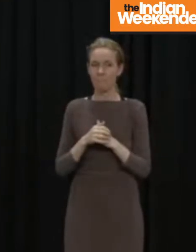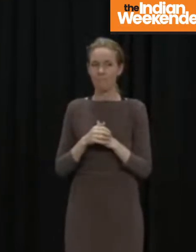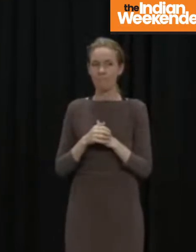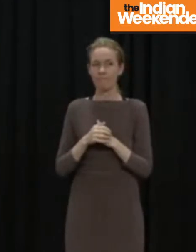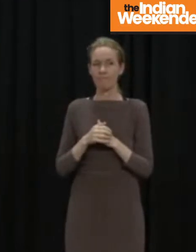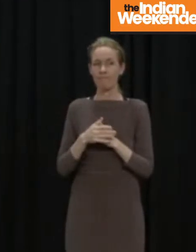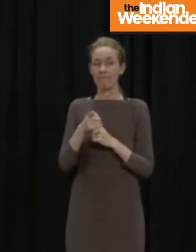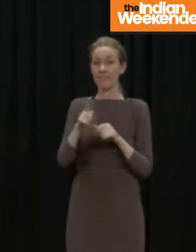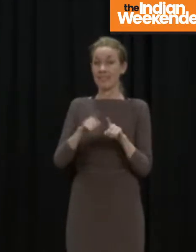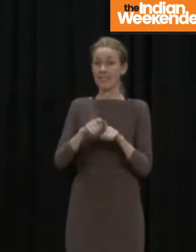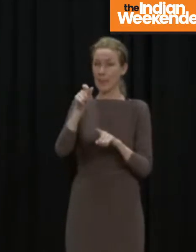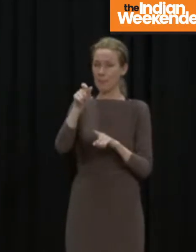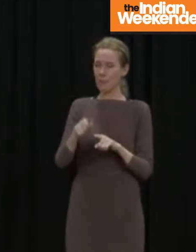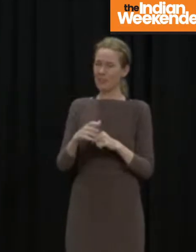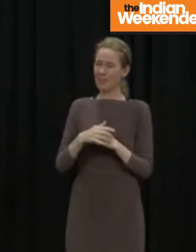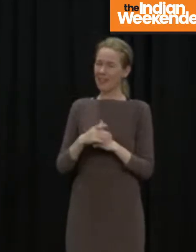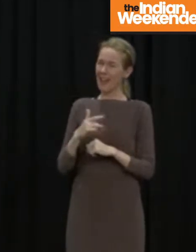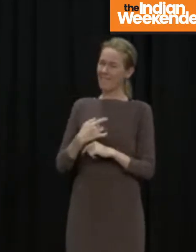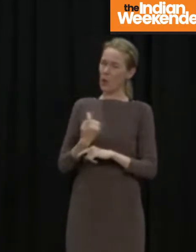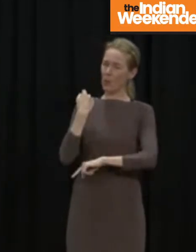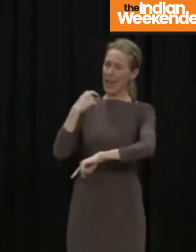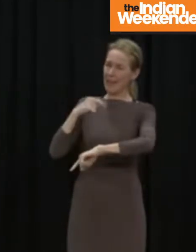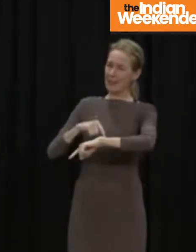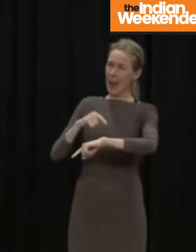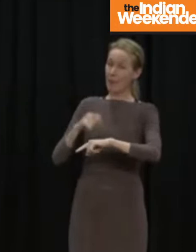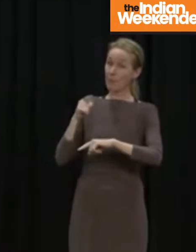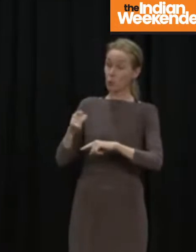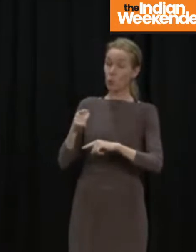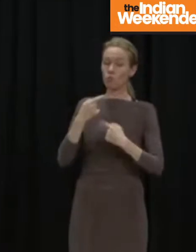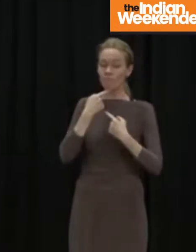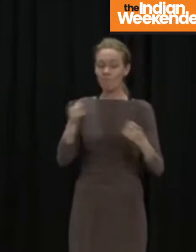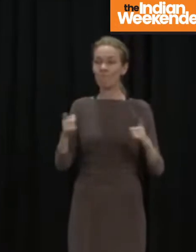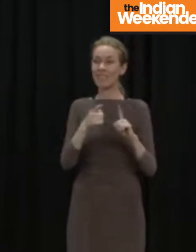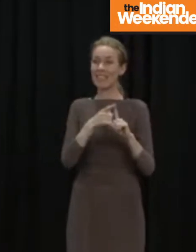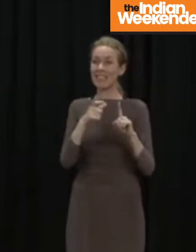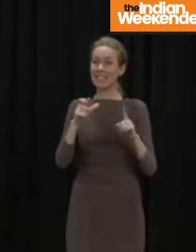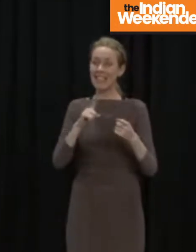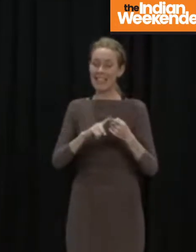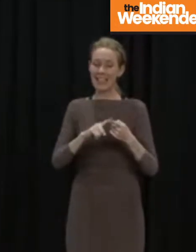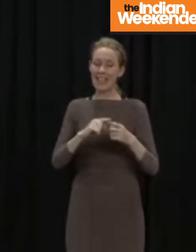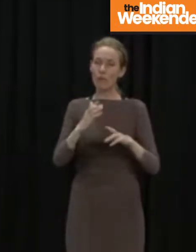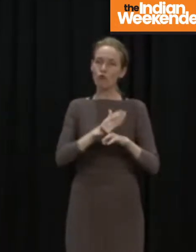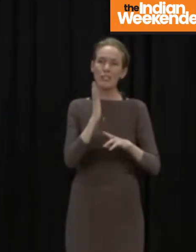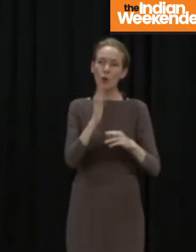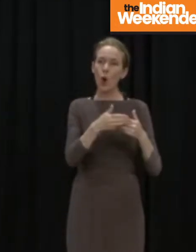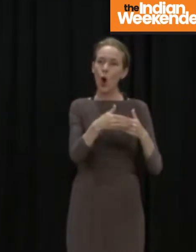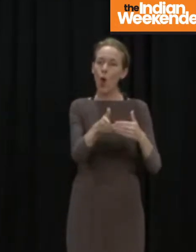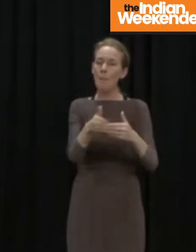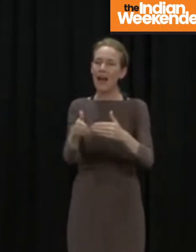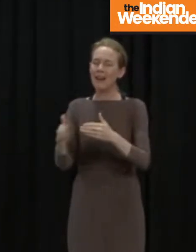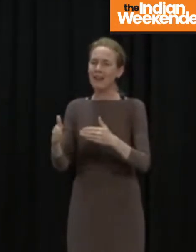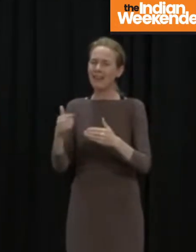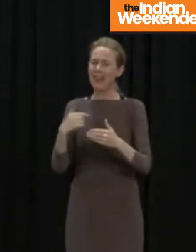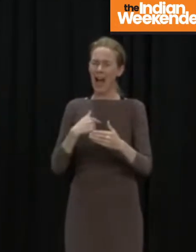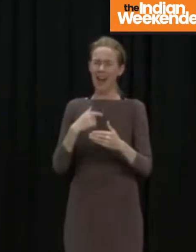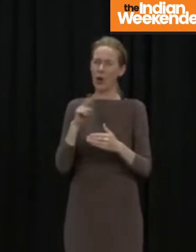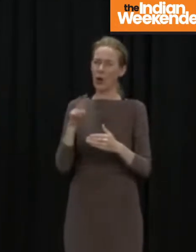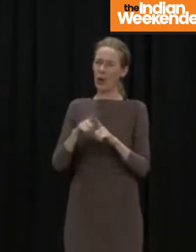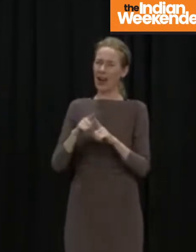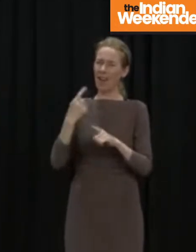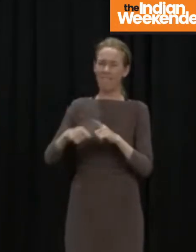that, I want to see kids back in early childhood education. It's good for them, it's good for their welfare, it's good for their well-being, it's good for their parents' well-being often